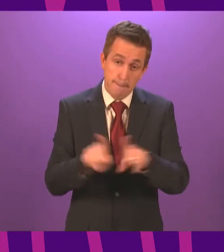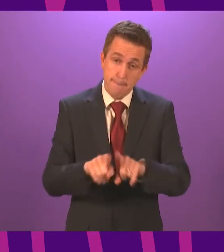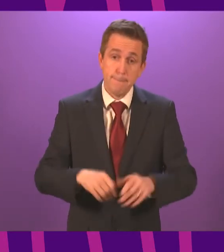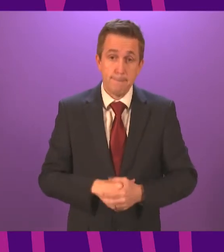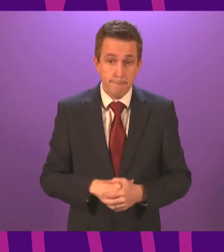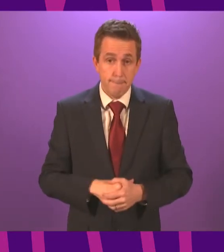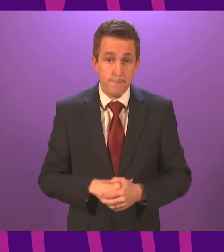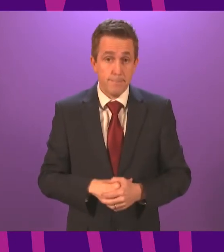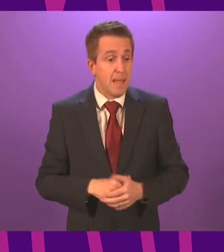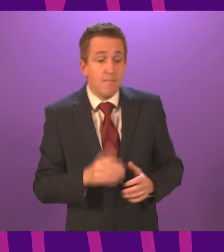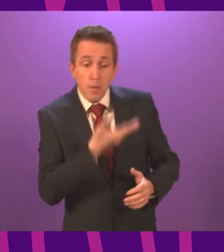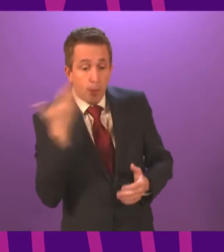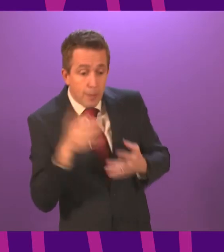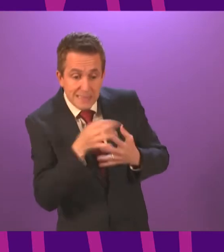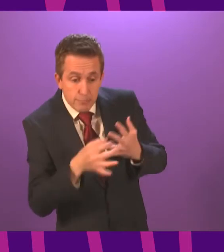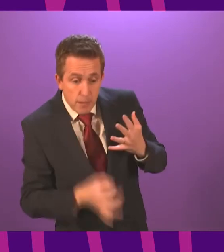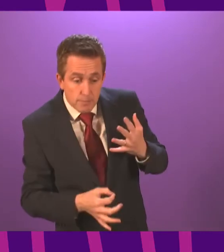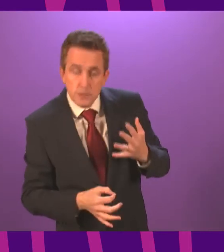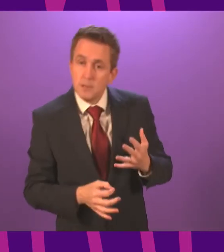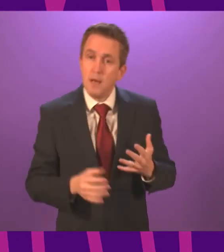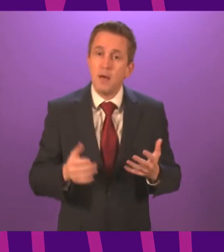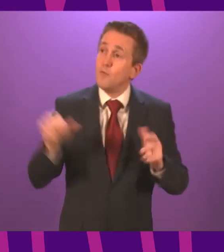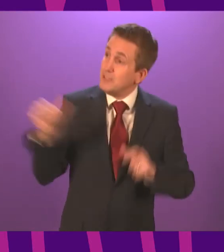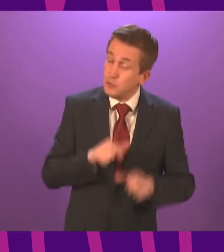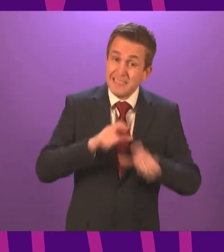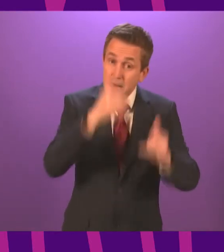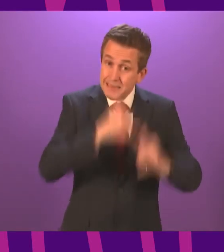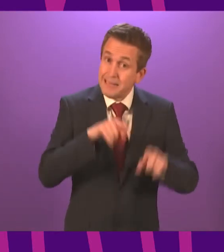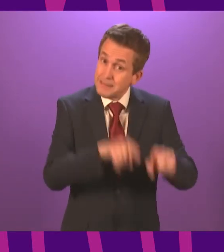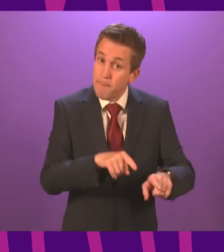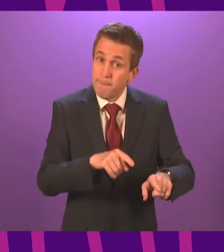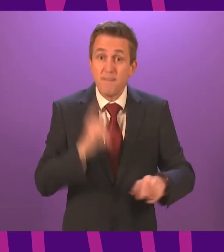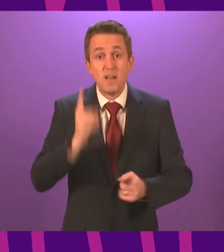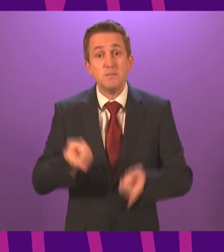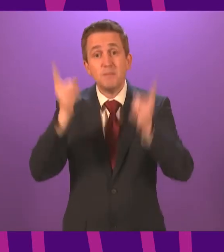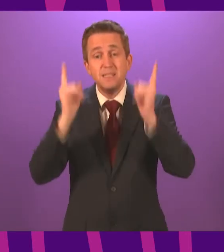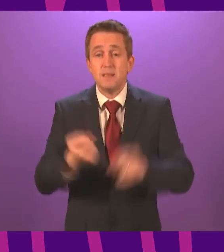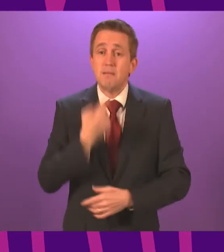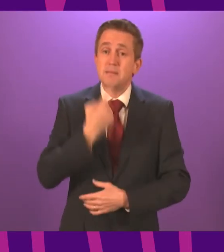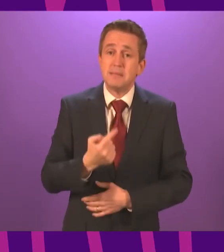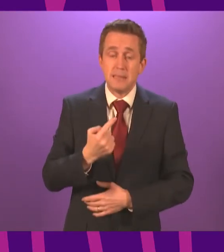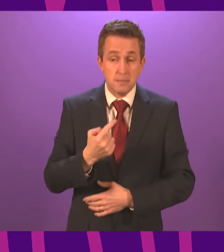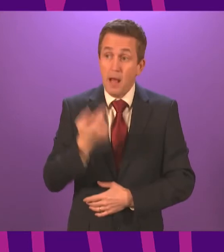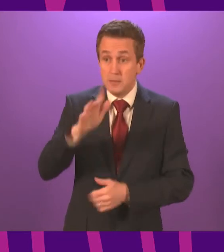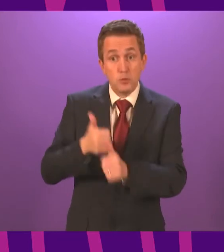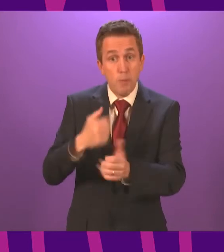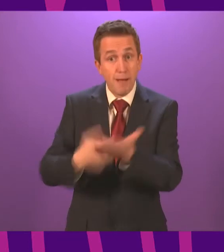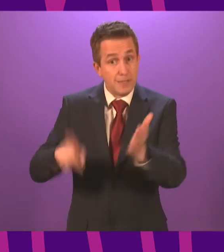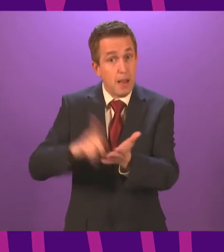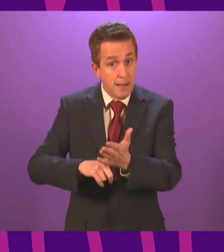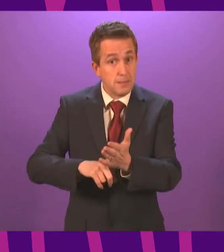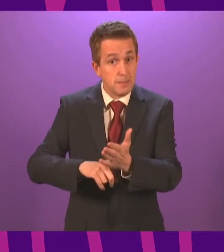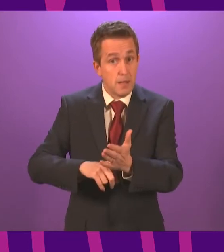without symptoms, the First Minister is left with only one option, eloquently outlined by Richard Leonard: